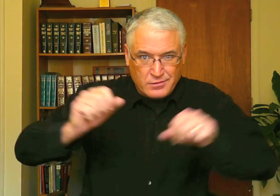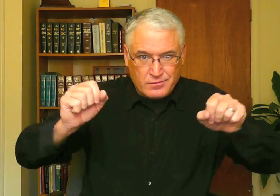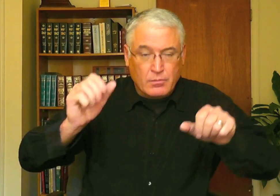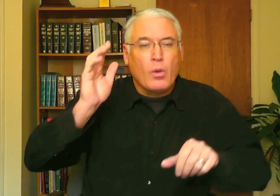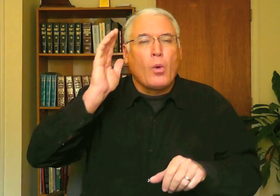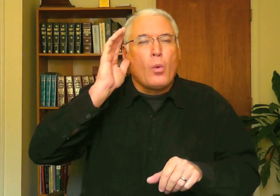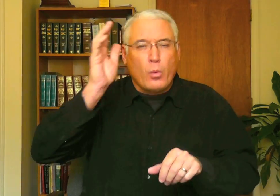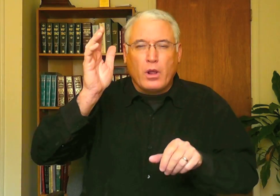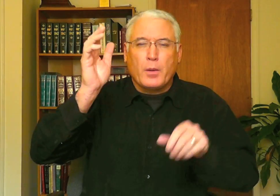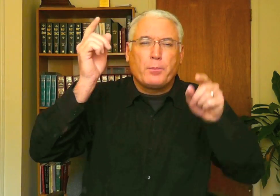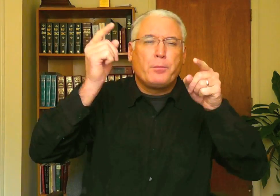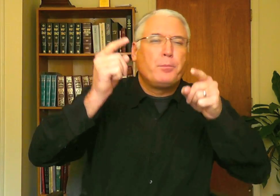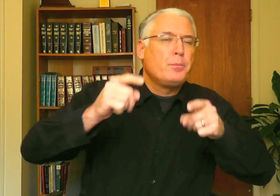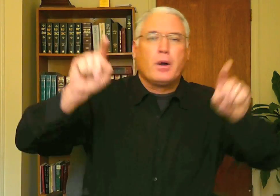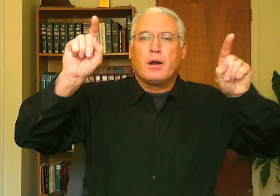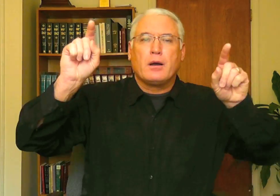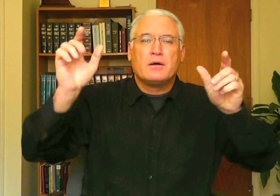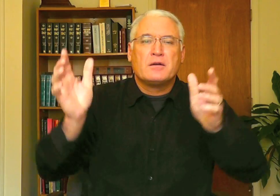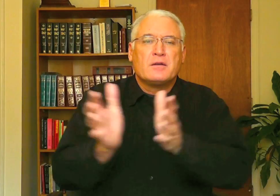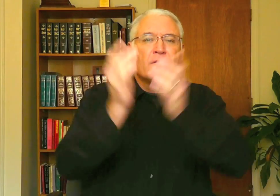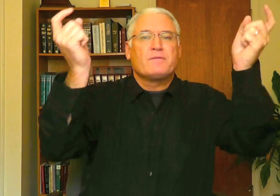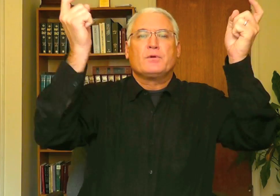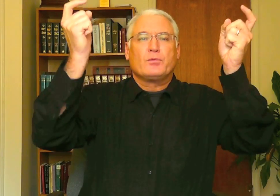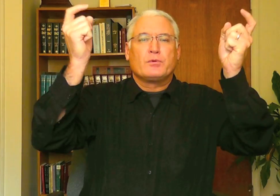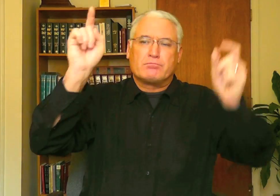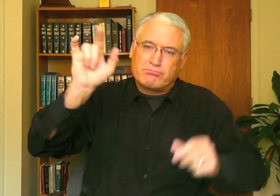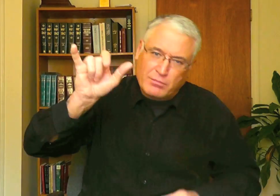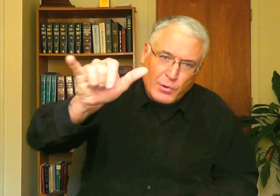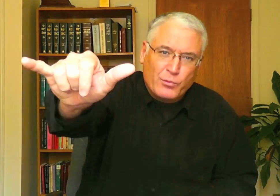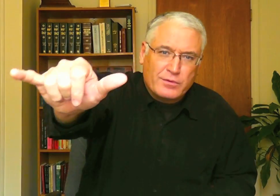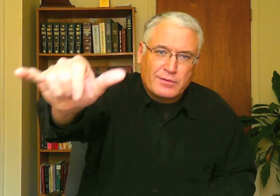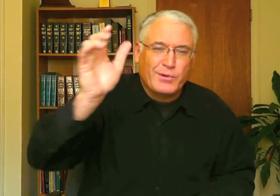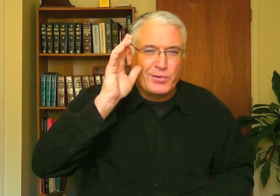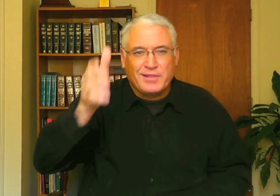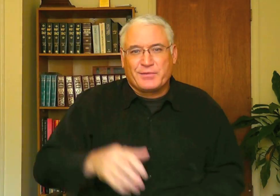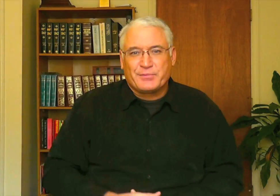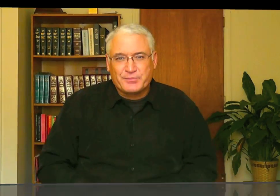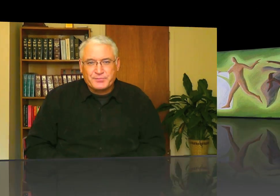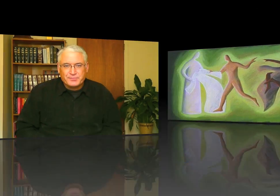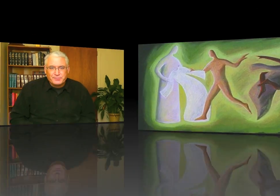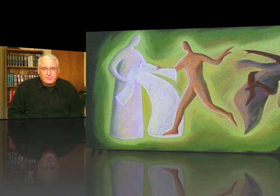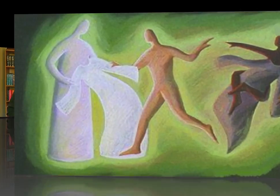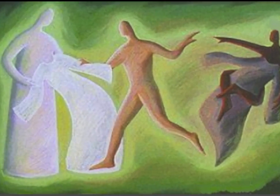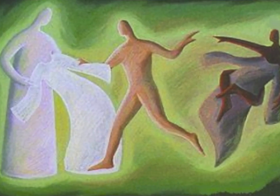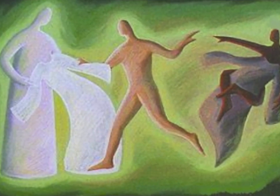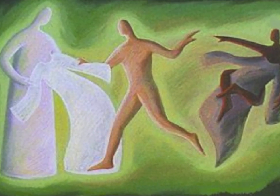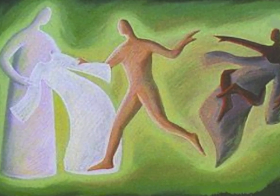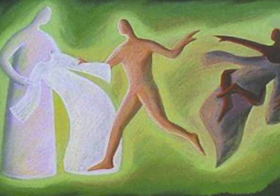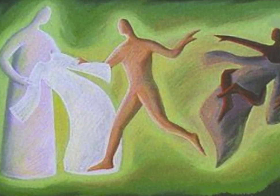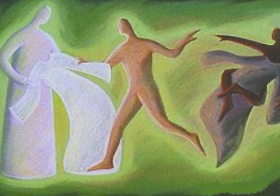God alone for salvation, they will be victorious eternally.